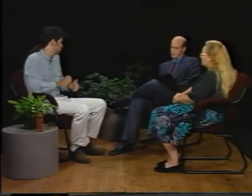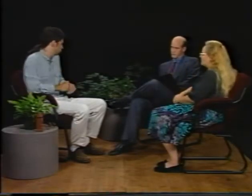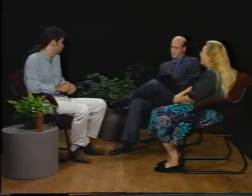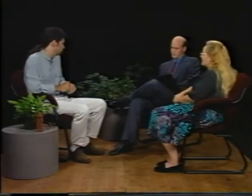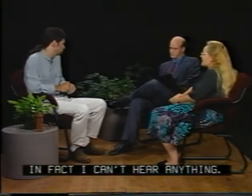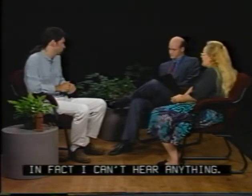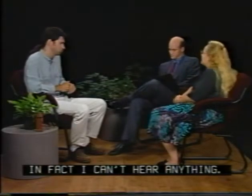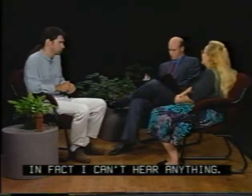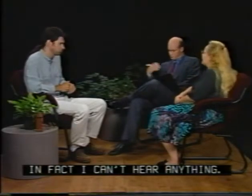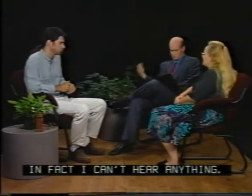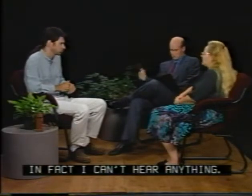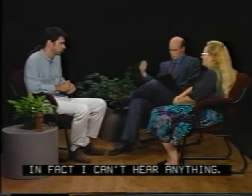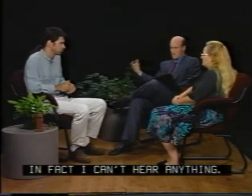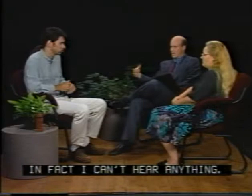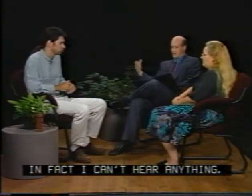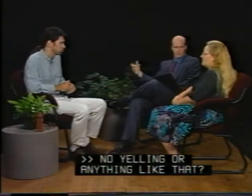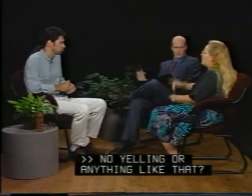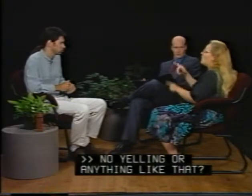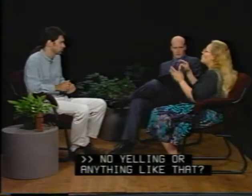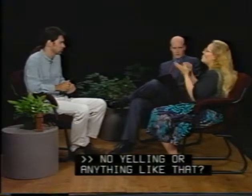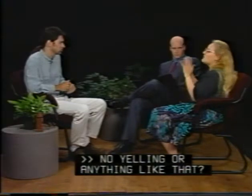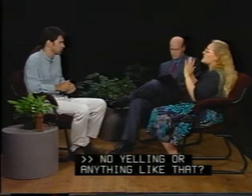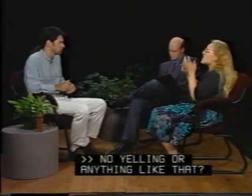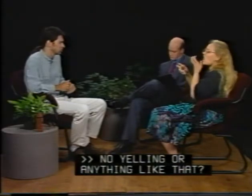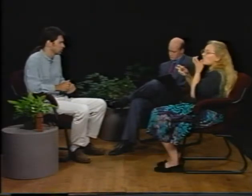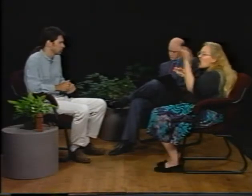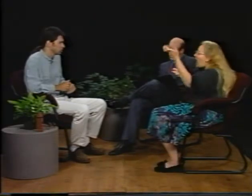Right. Correct, I can't hear anything. No yelling or anything like that.